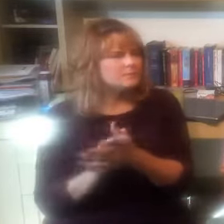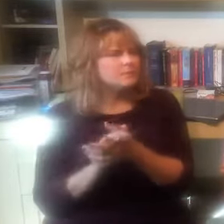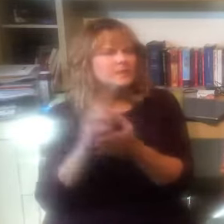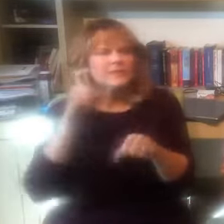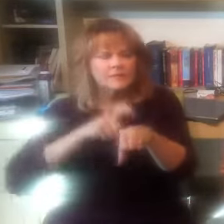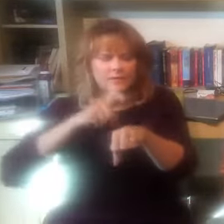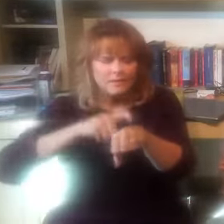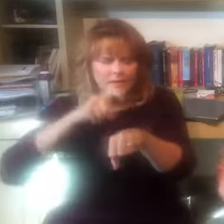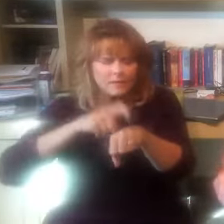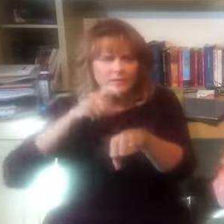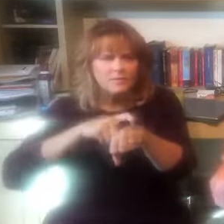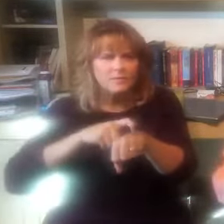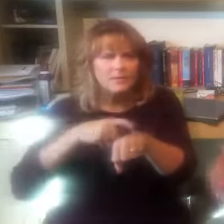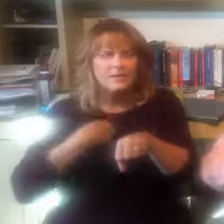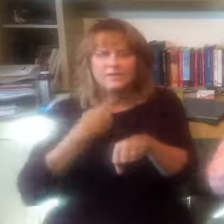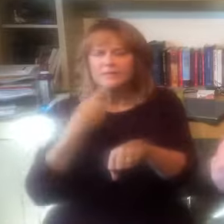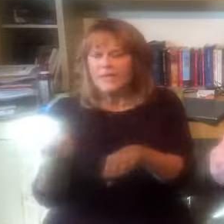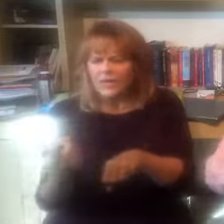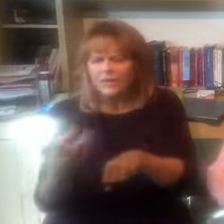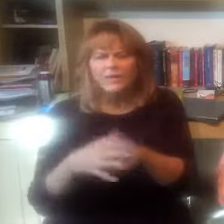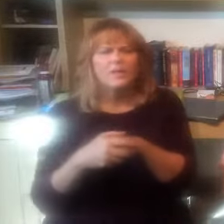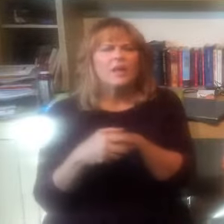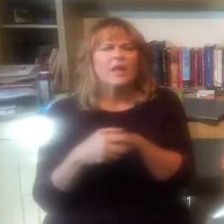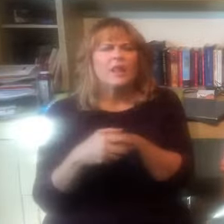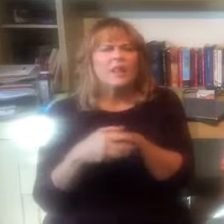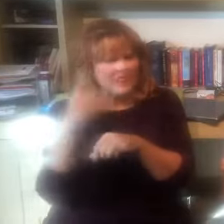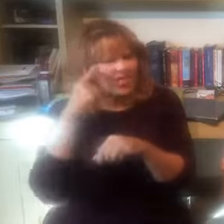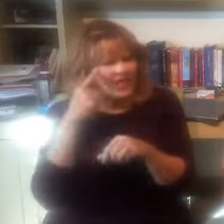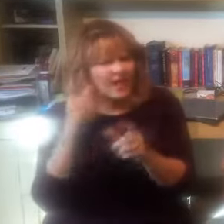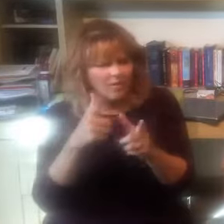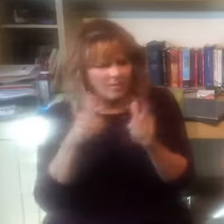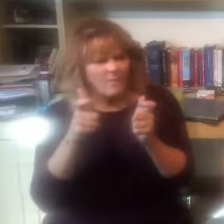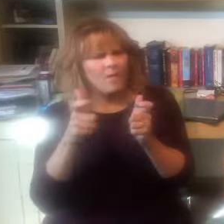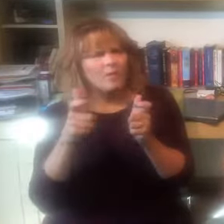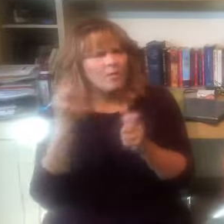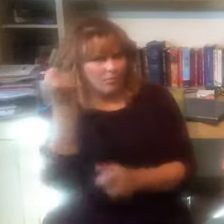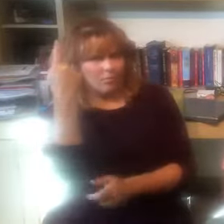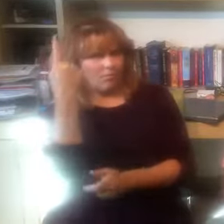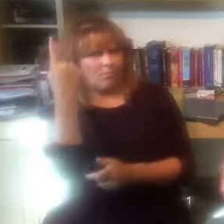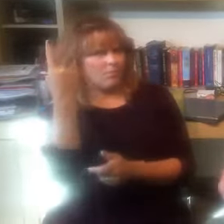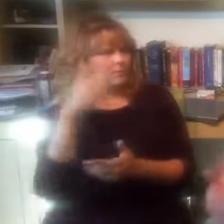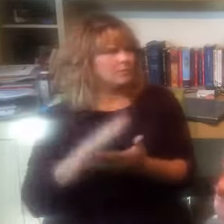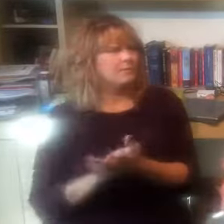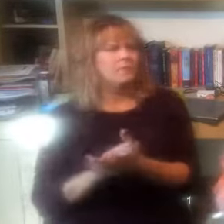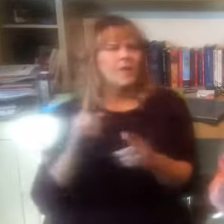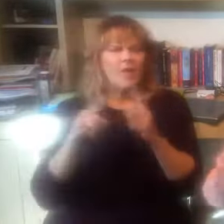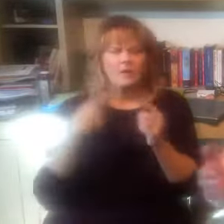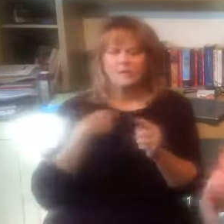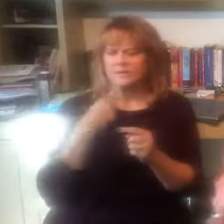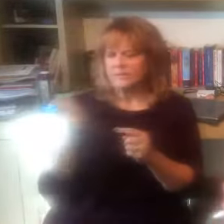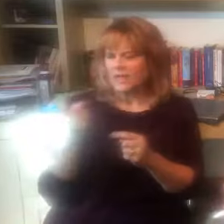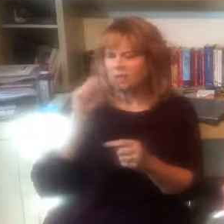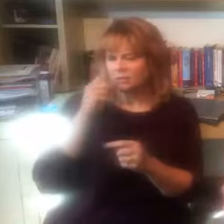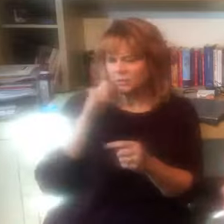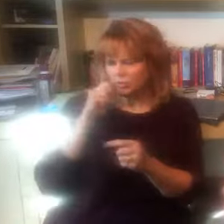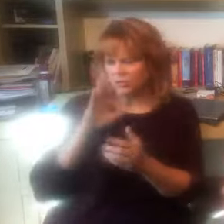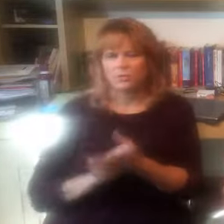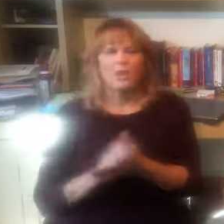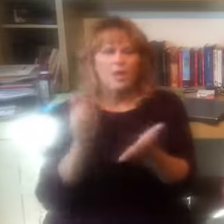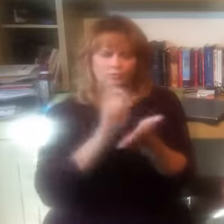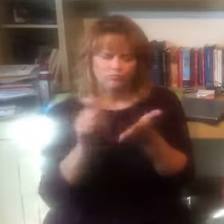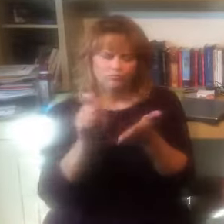times when they will tell you something and they think you automatically understand that. And I was telling Susie, I had